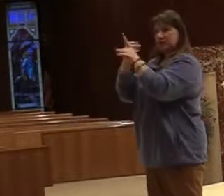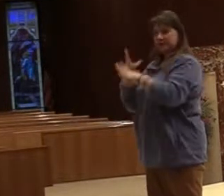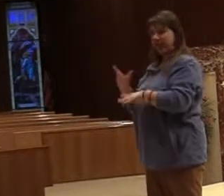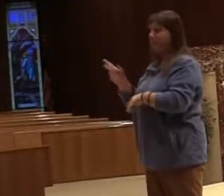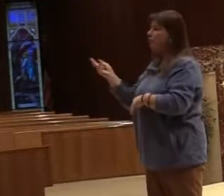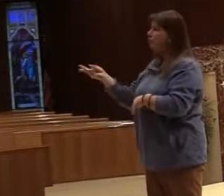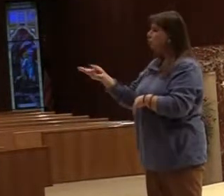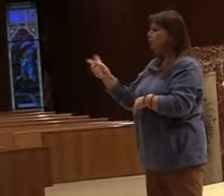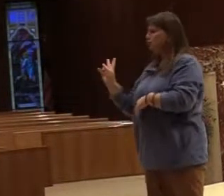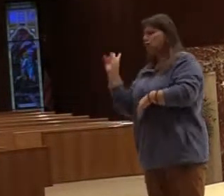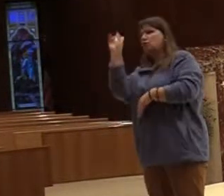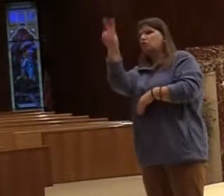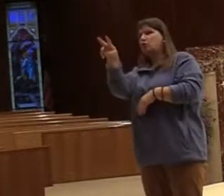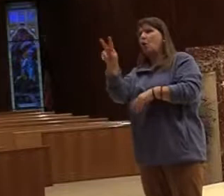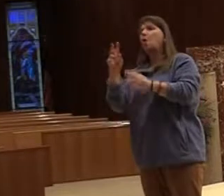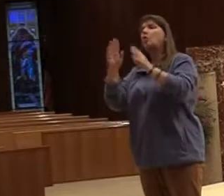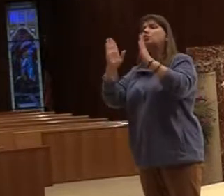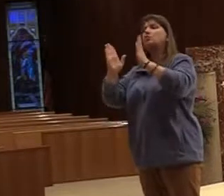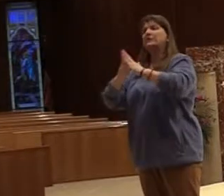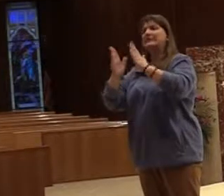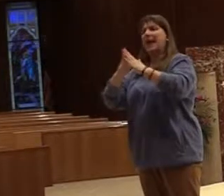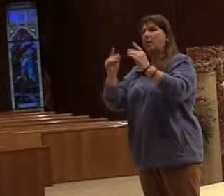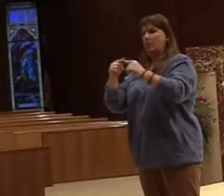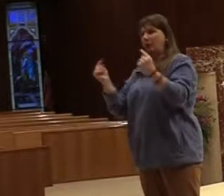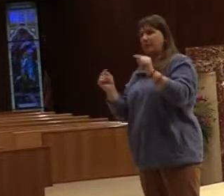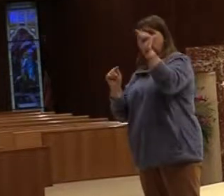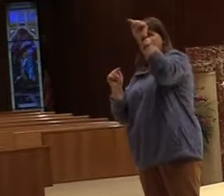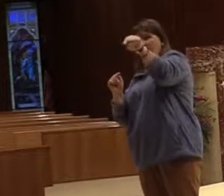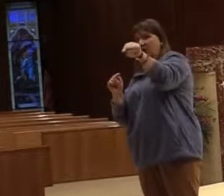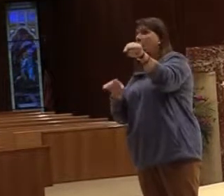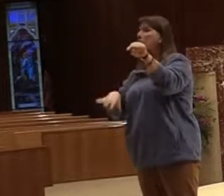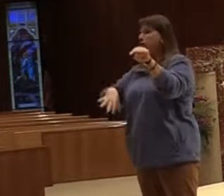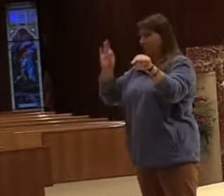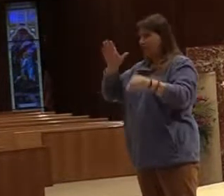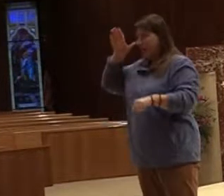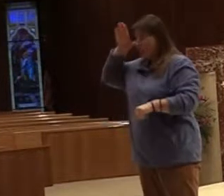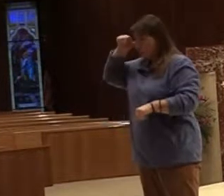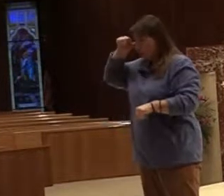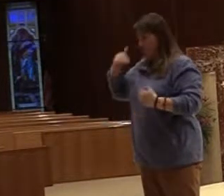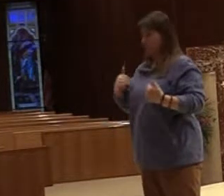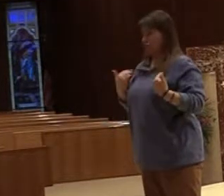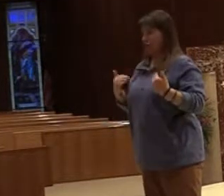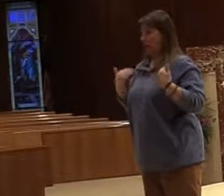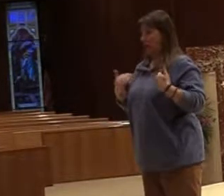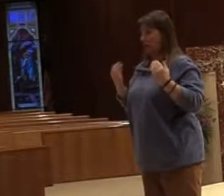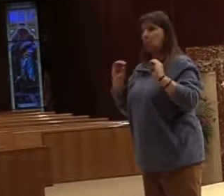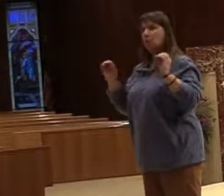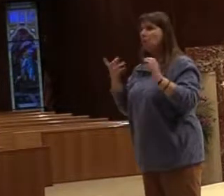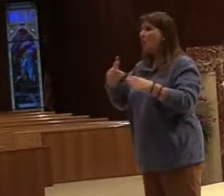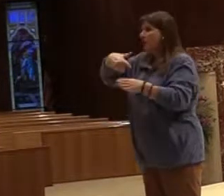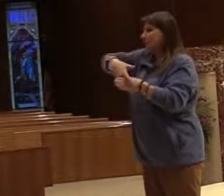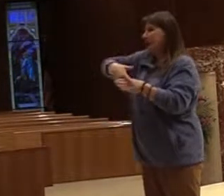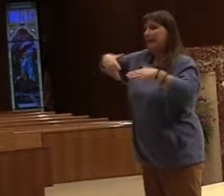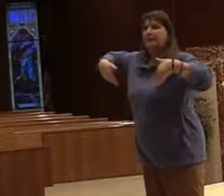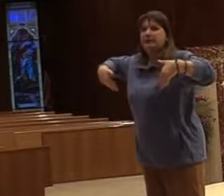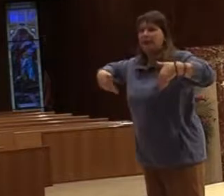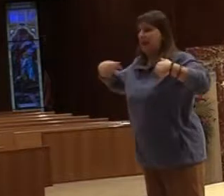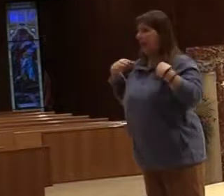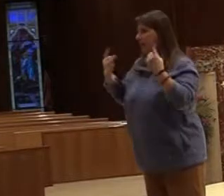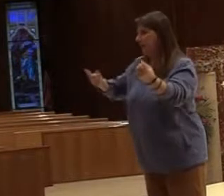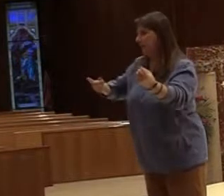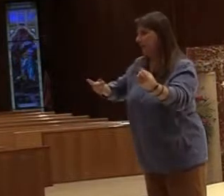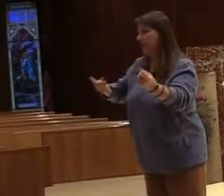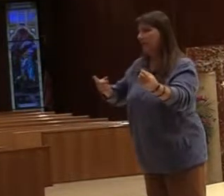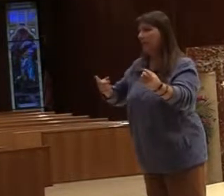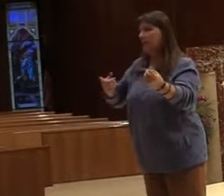village opposite you, and as you enter, you will find a colt tethered on which no one has ever sat. Untie it